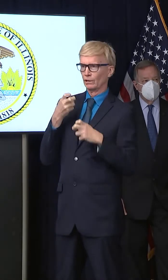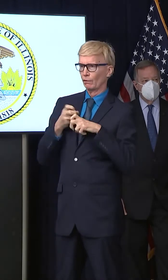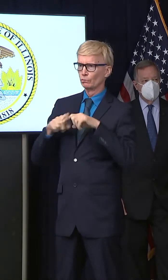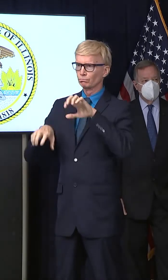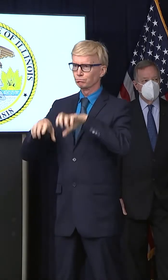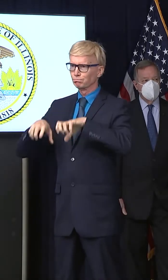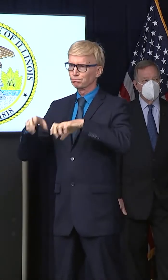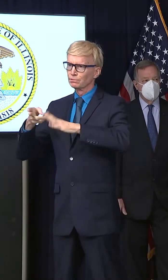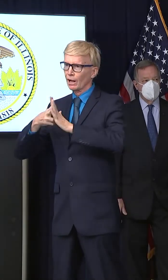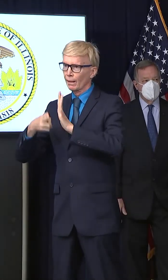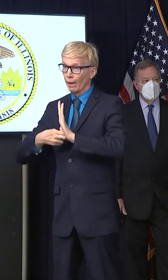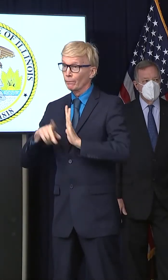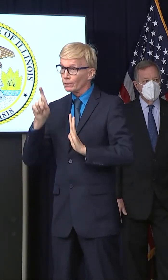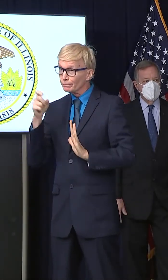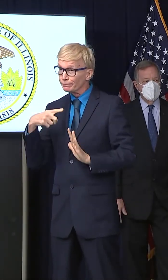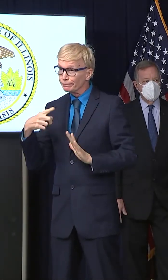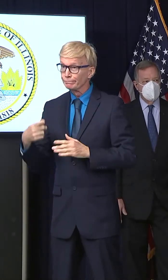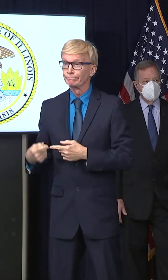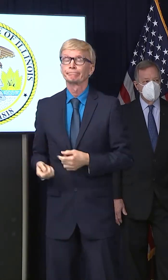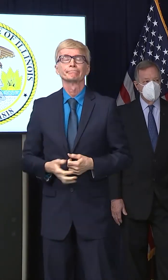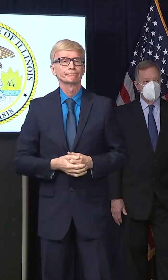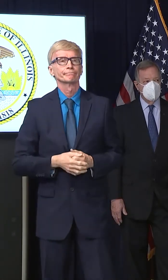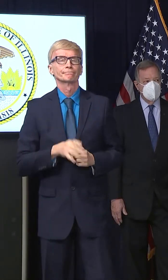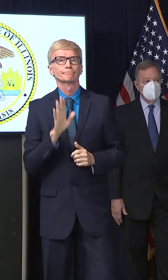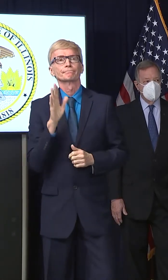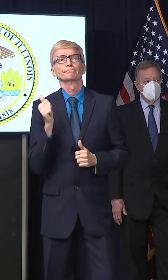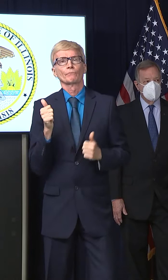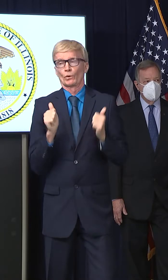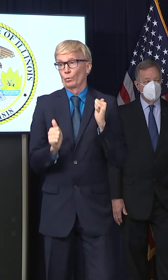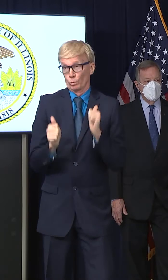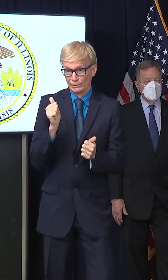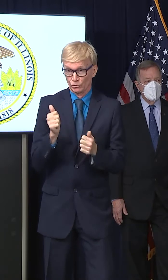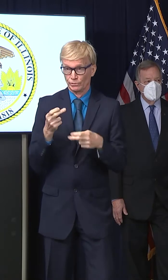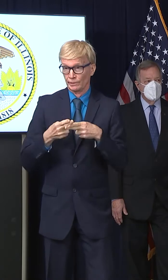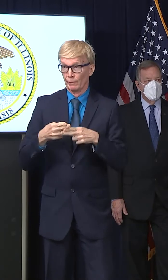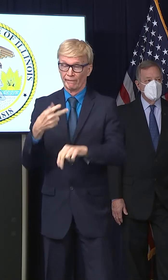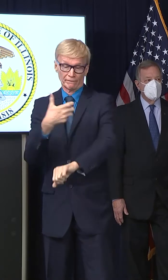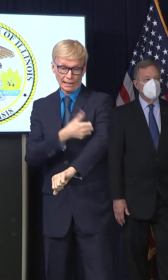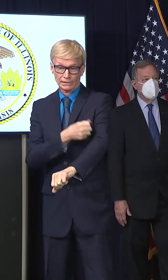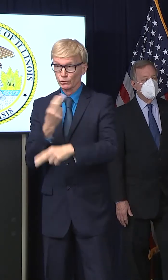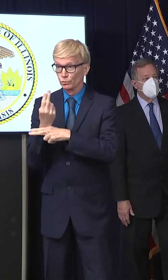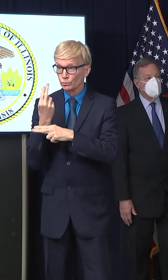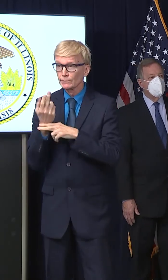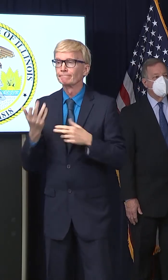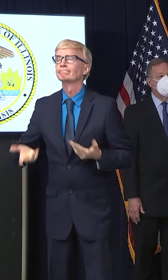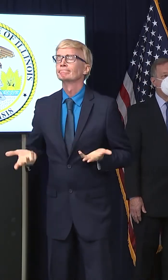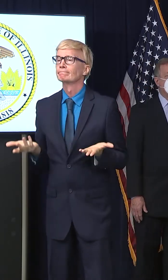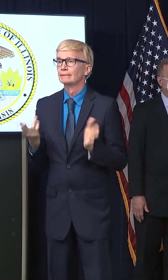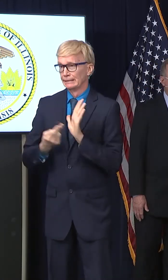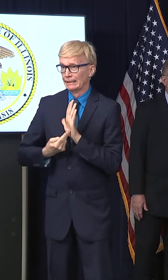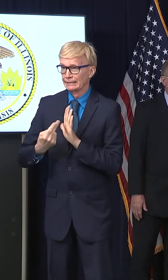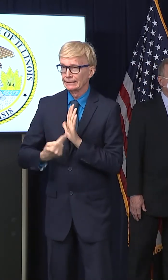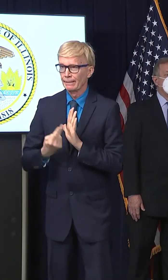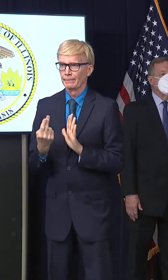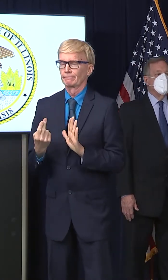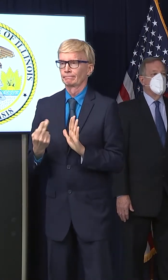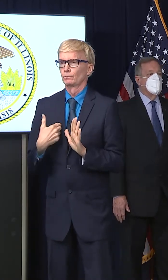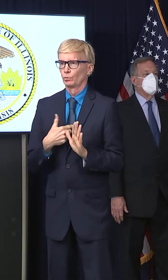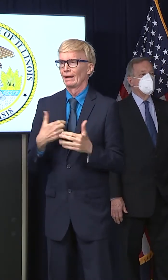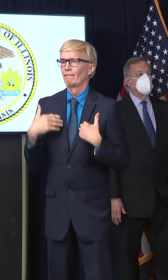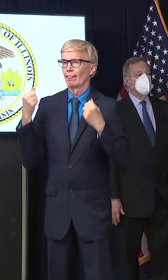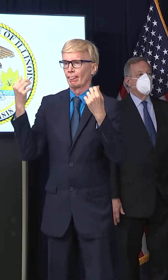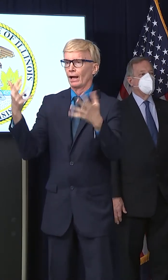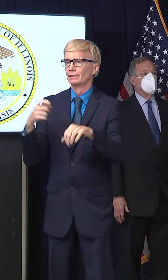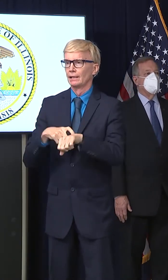sign-ups? Well, let's see. Let's start with which vaccine will we see. It'll honestly, because there's a lot of time between now and